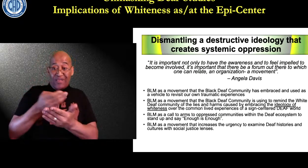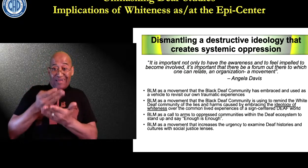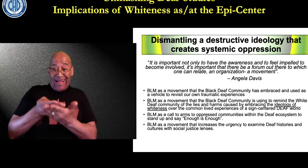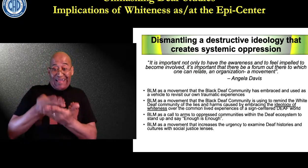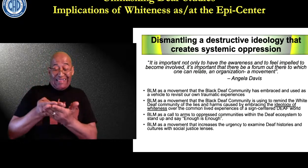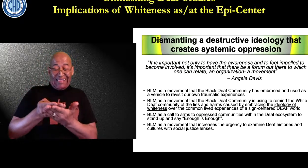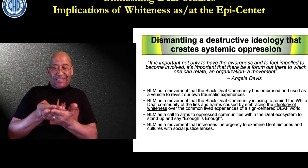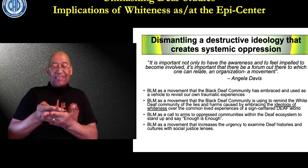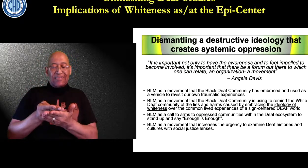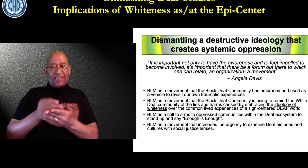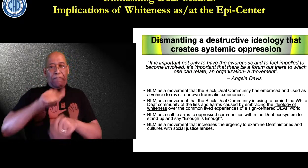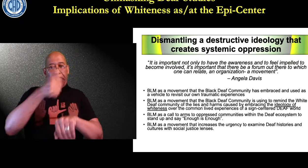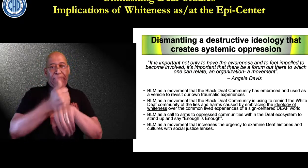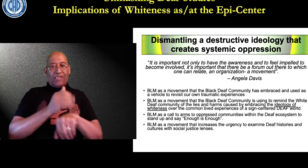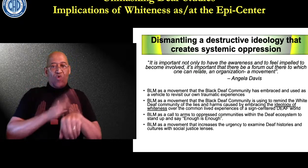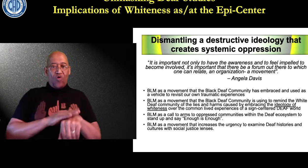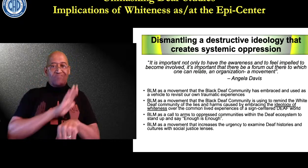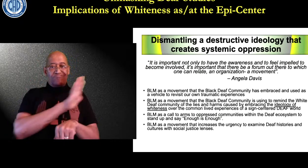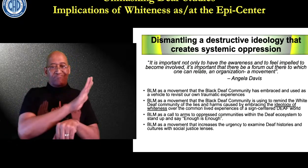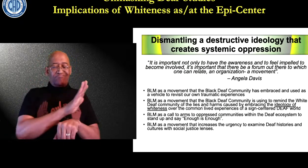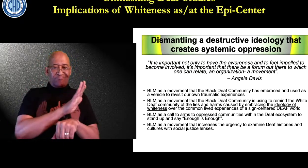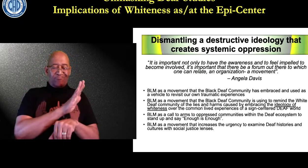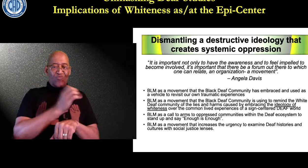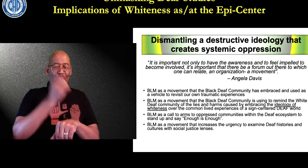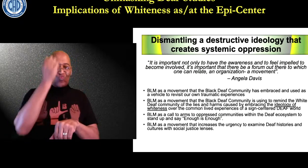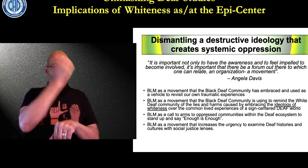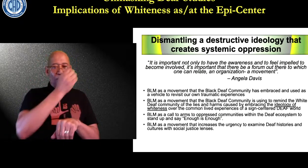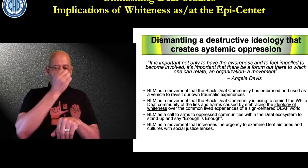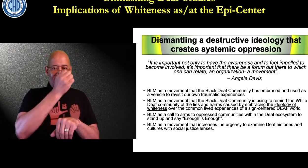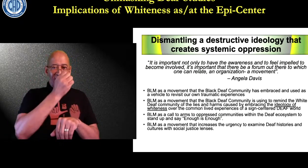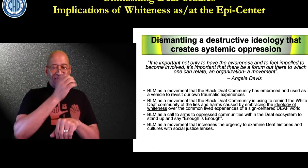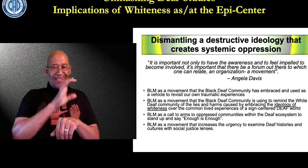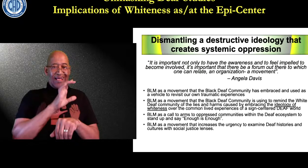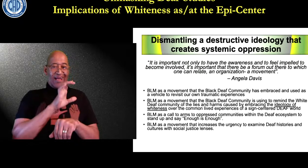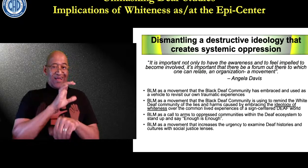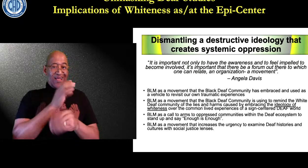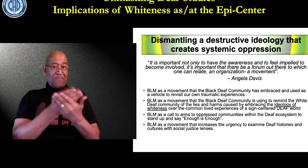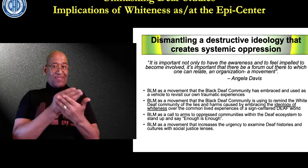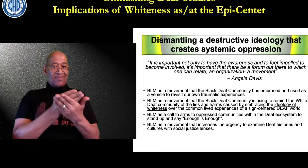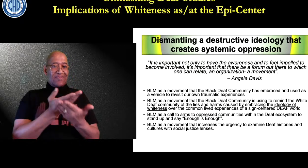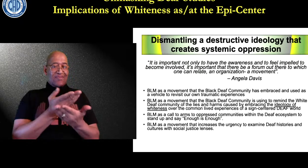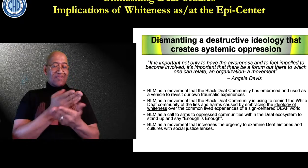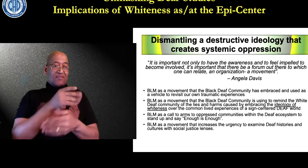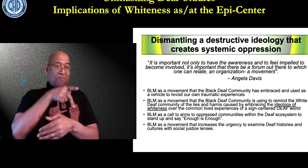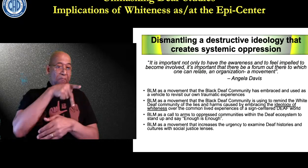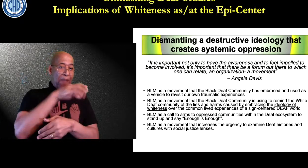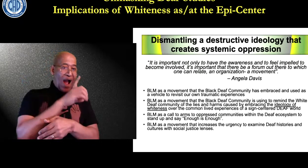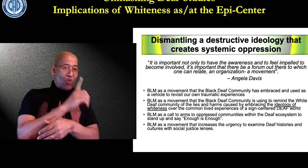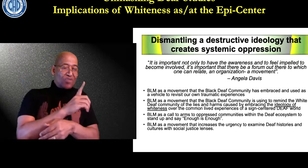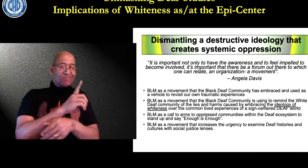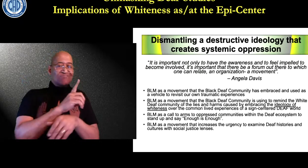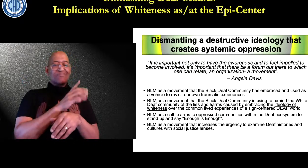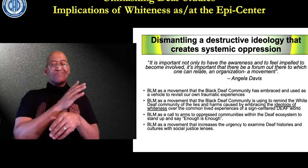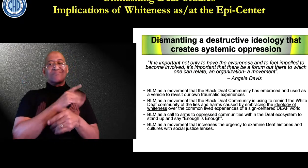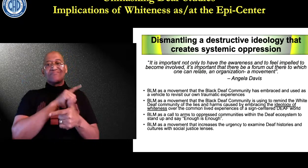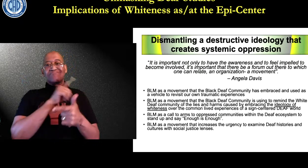was France, kept controlling the monies. So all of the Africa's monies were based